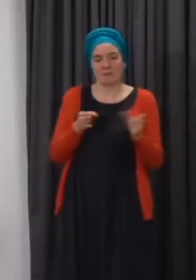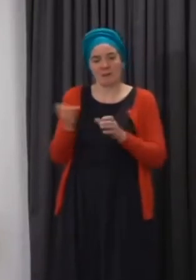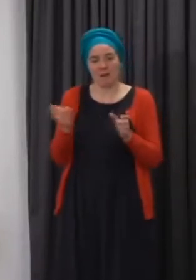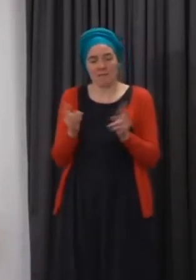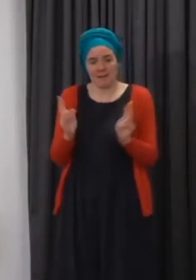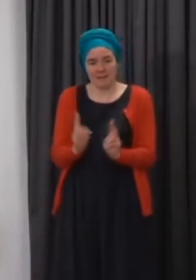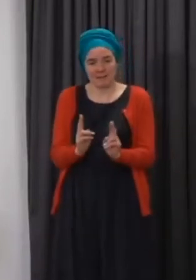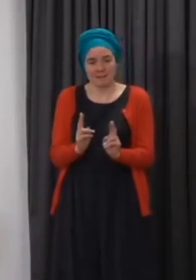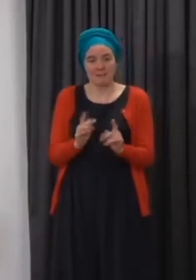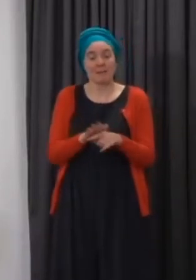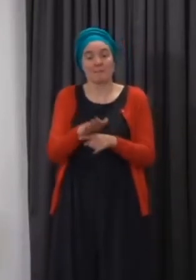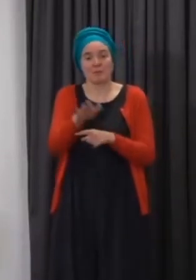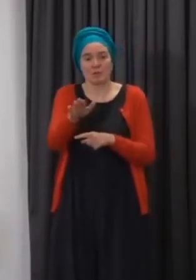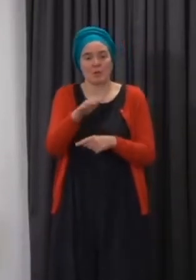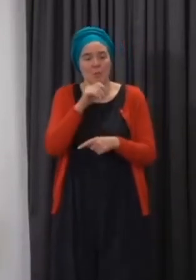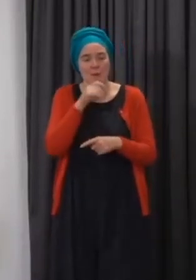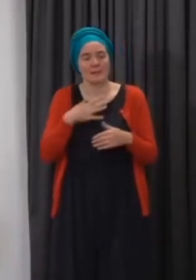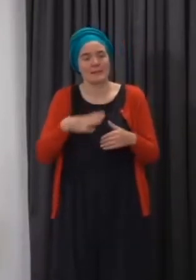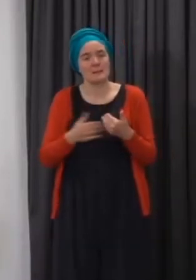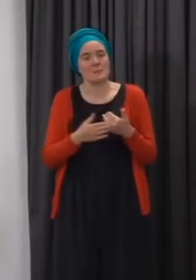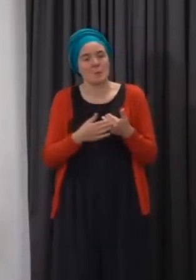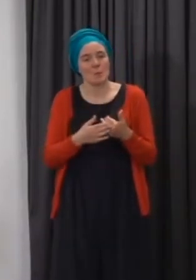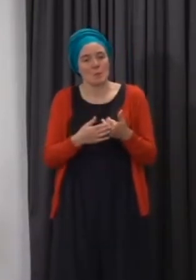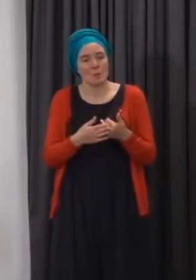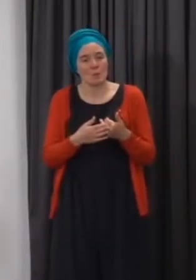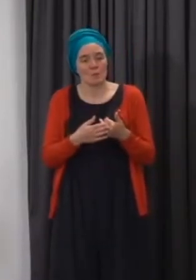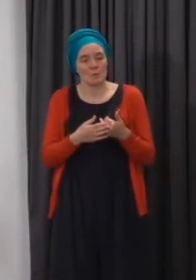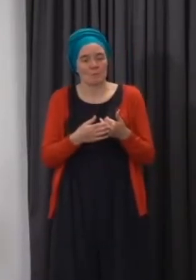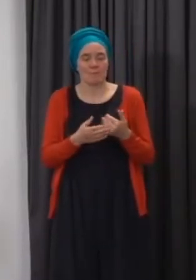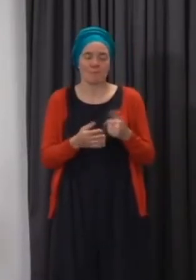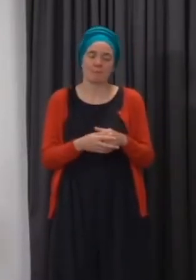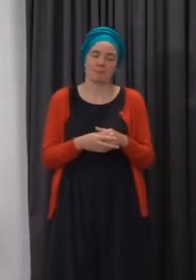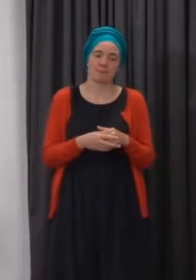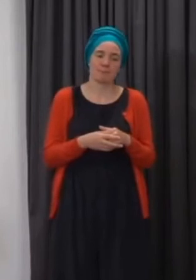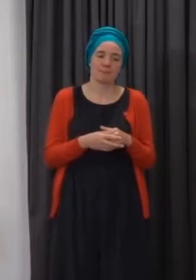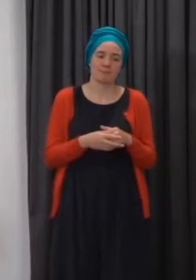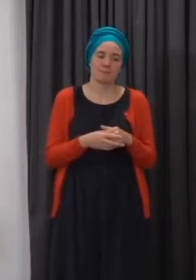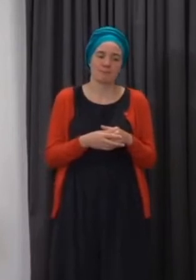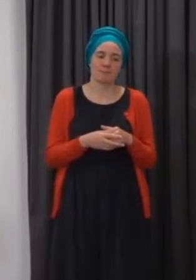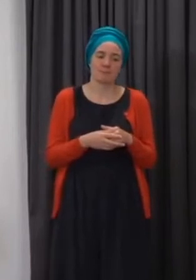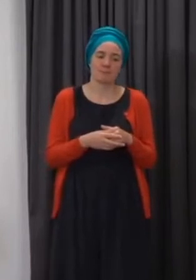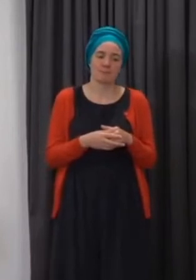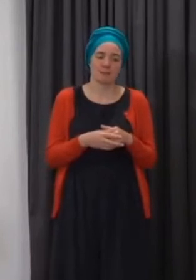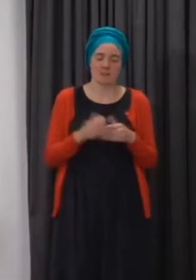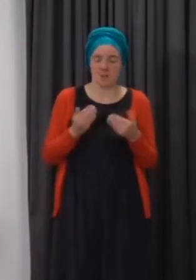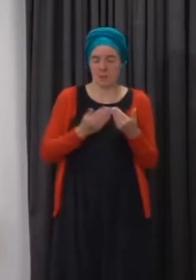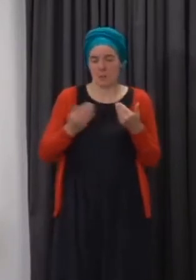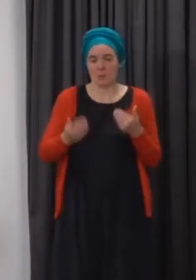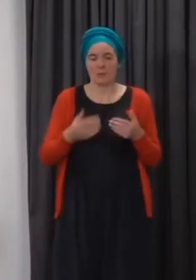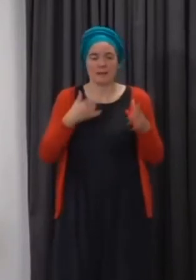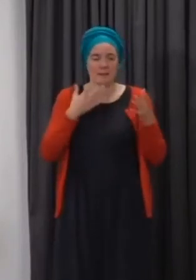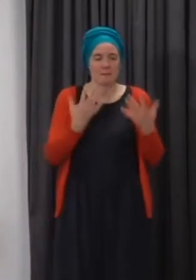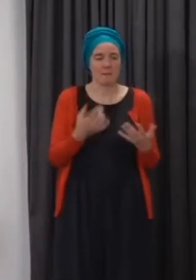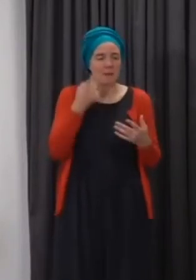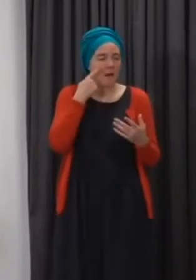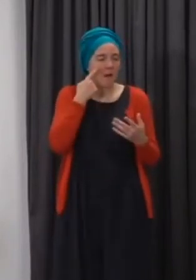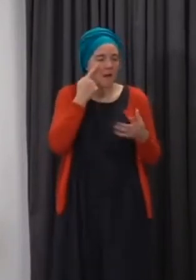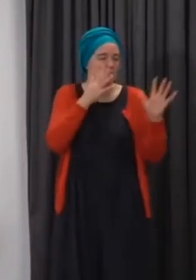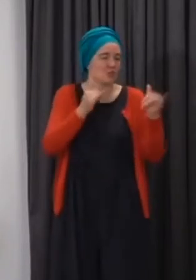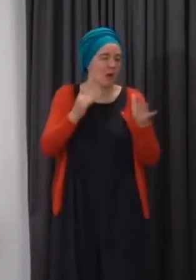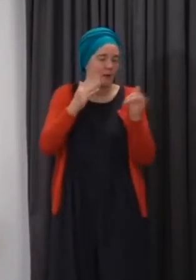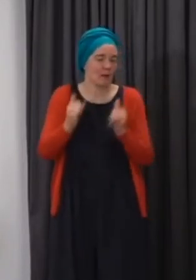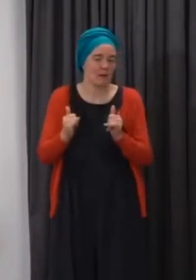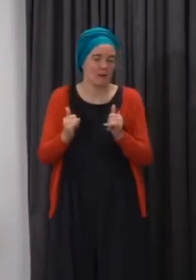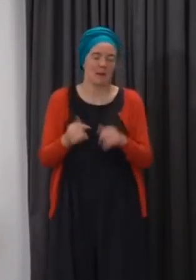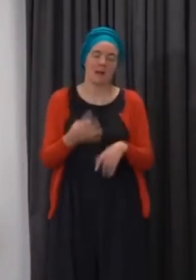trying to use these next few days to be trialling and testing our approach across Wales, and we have 4 health board areas